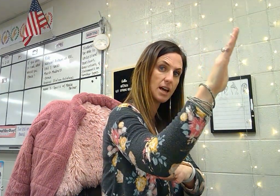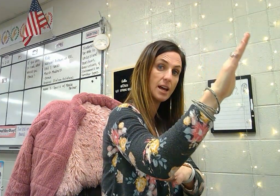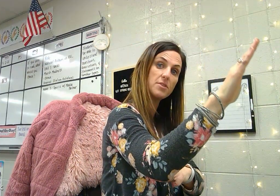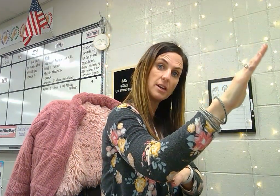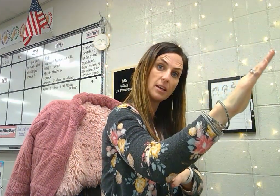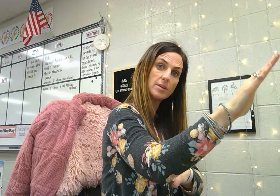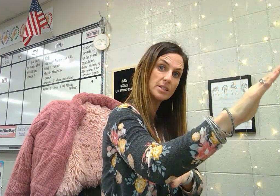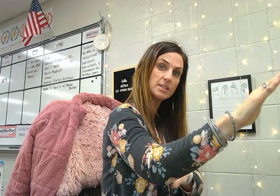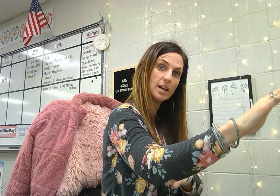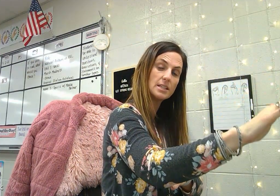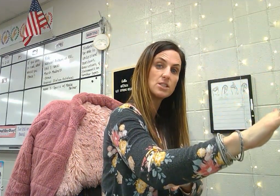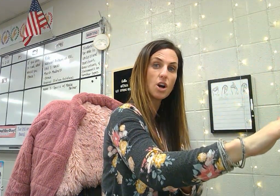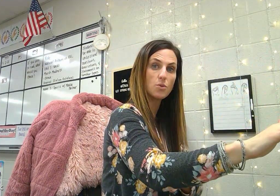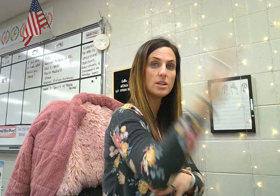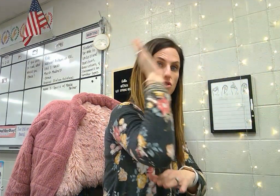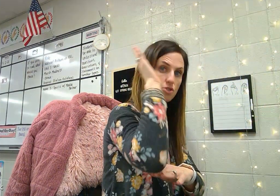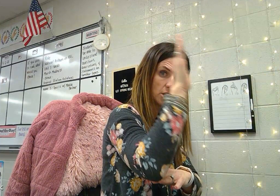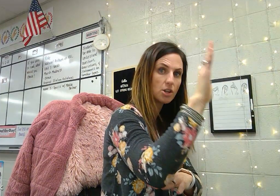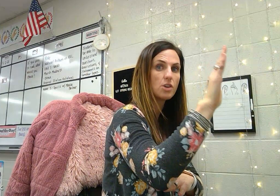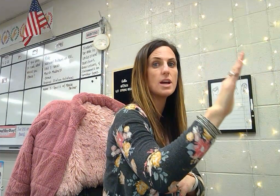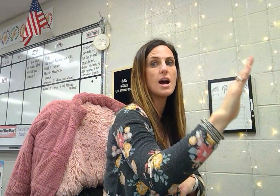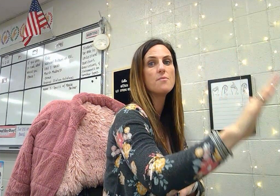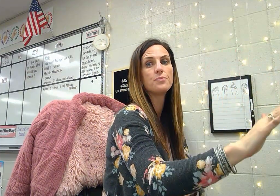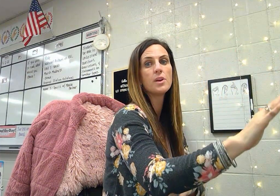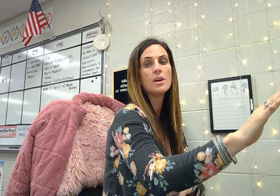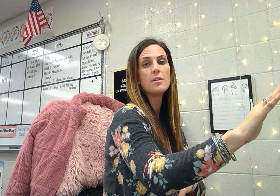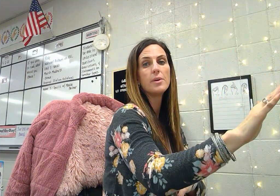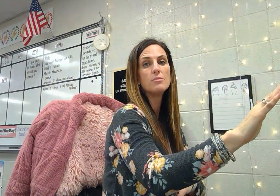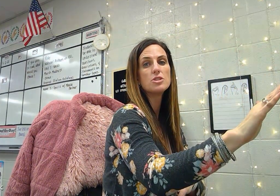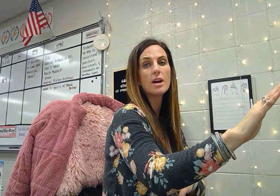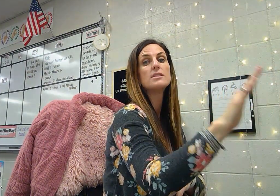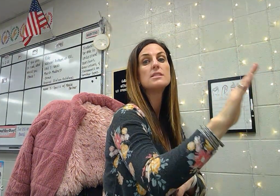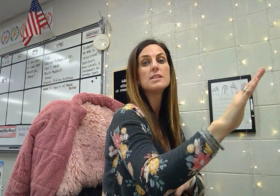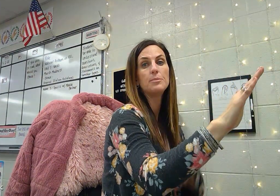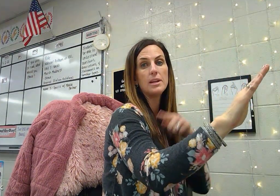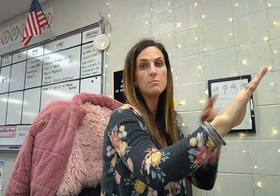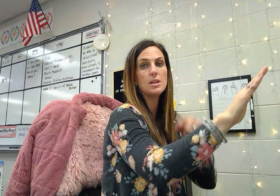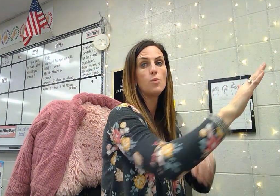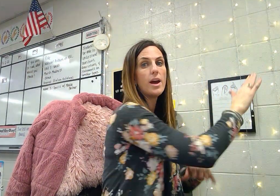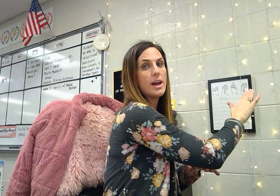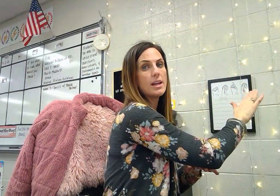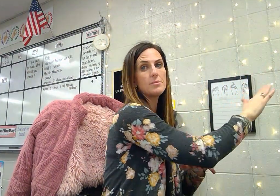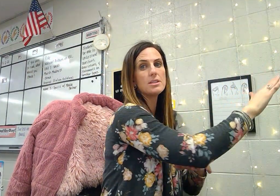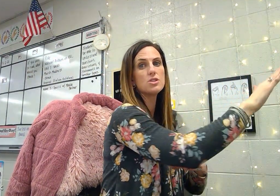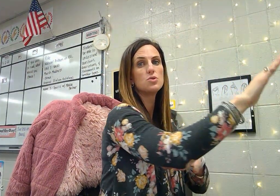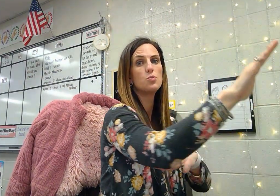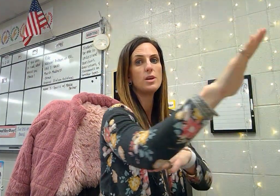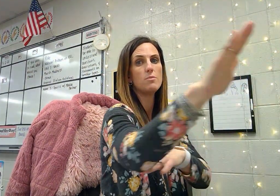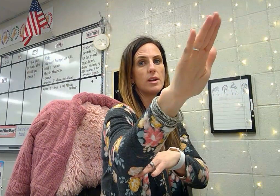I'm thinking about the sun. It's starting to go down, but I'm just kind of stopping it midway, and I'm going to sweep it